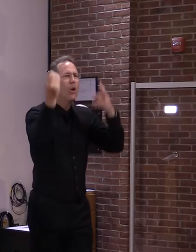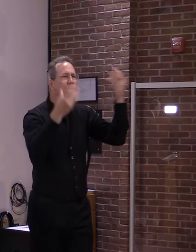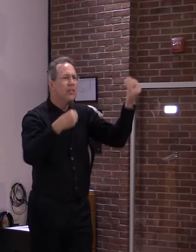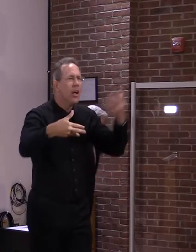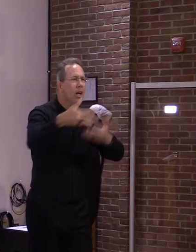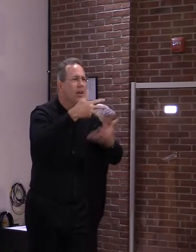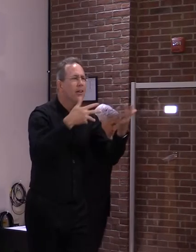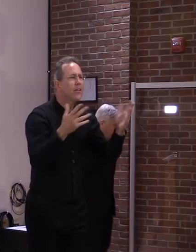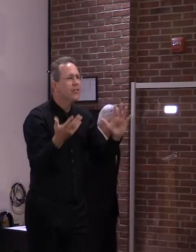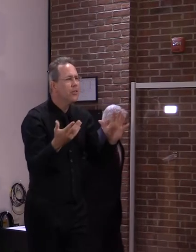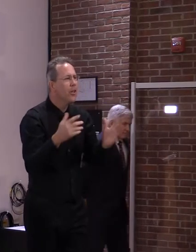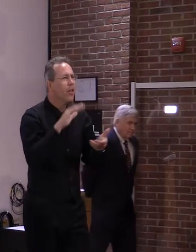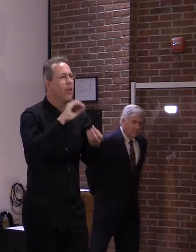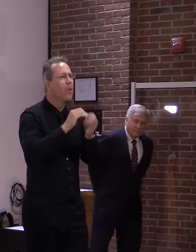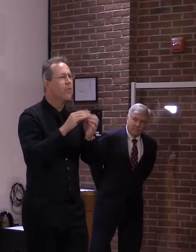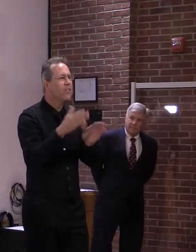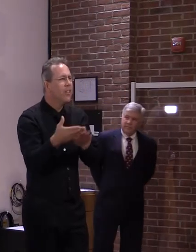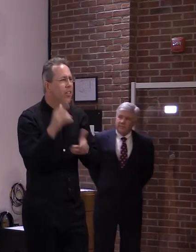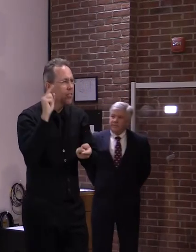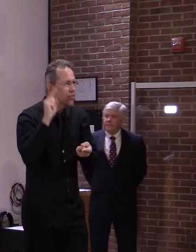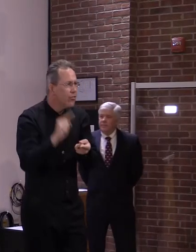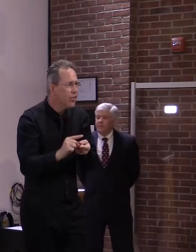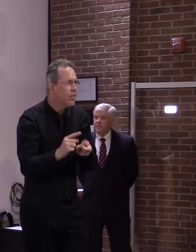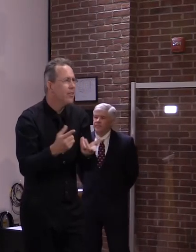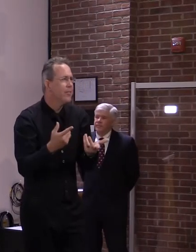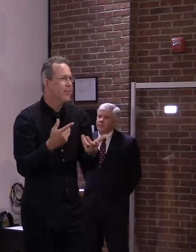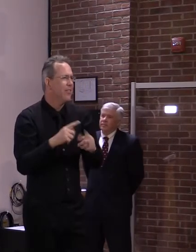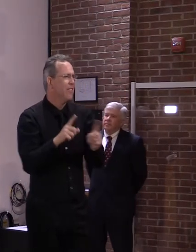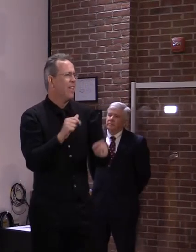Florida compared to the death rate in Vermont,